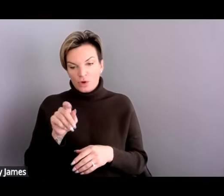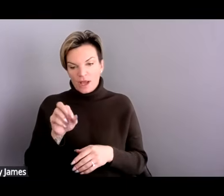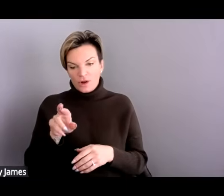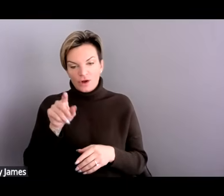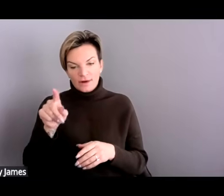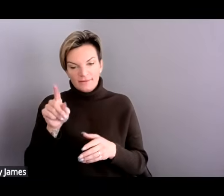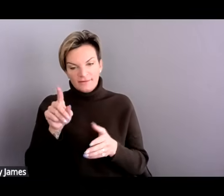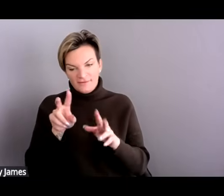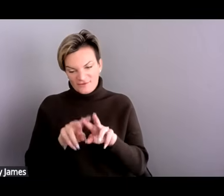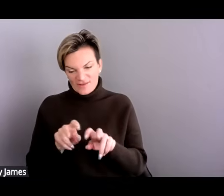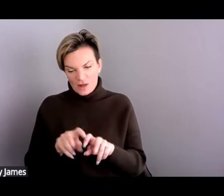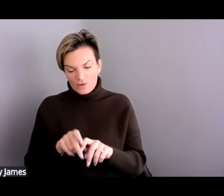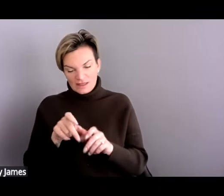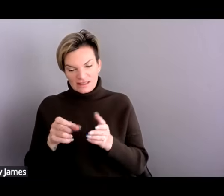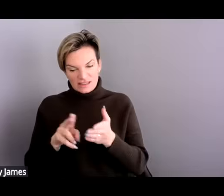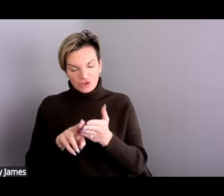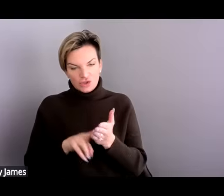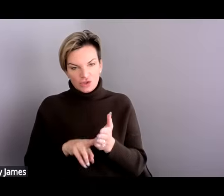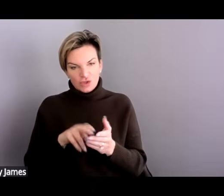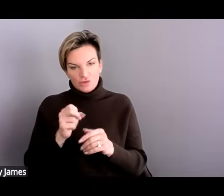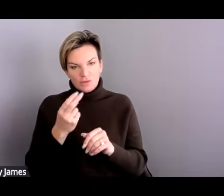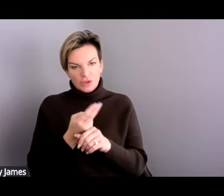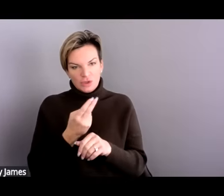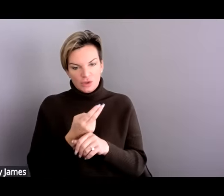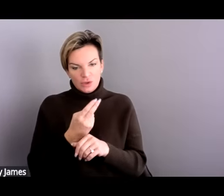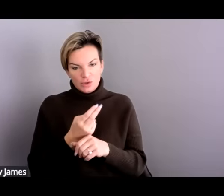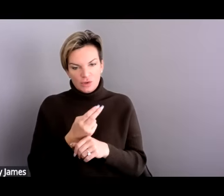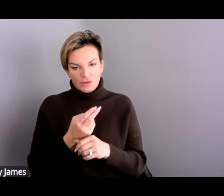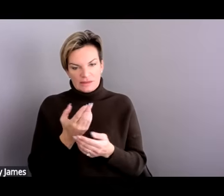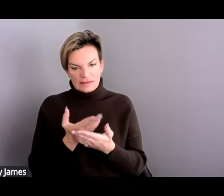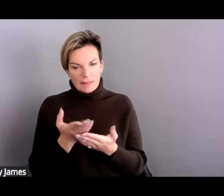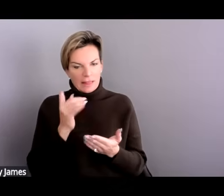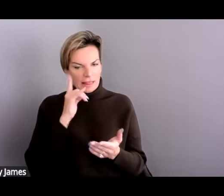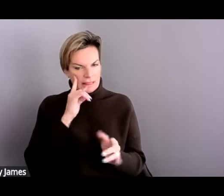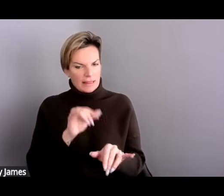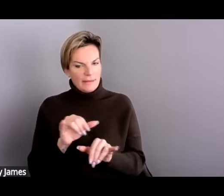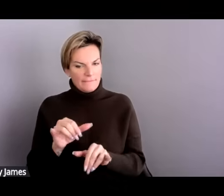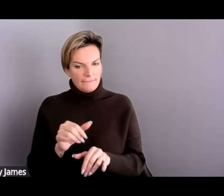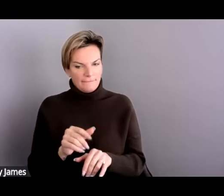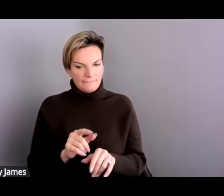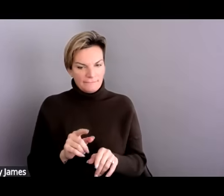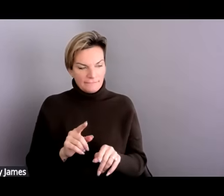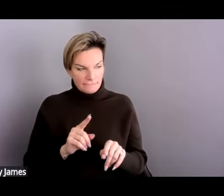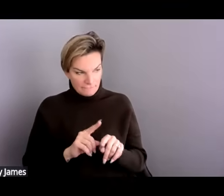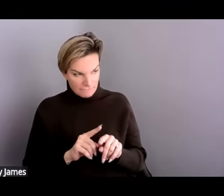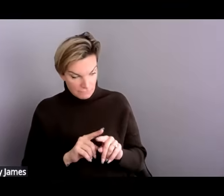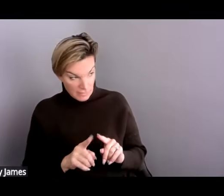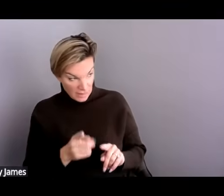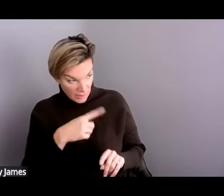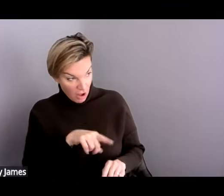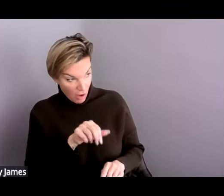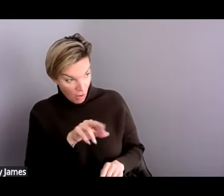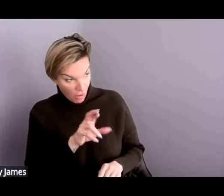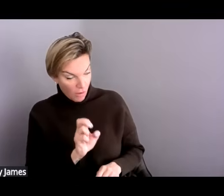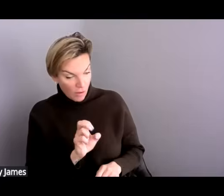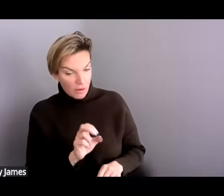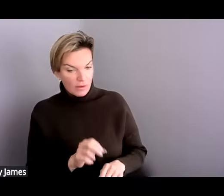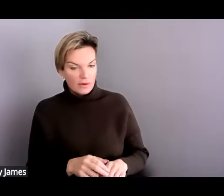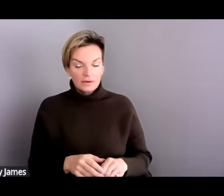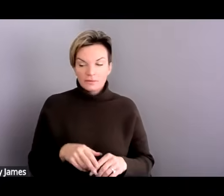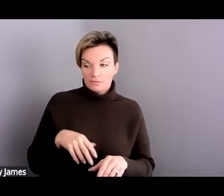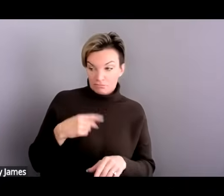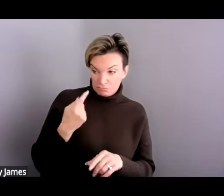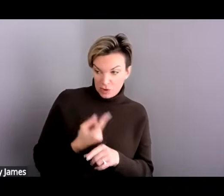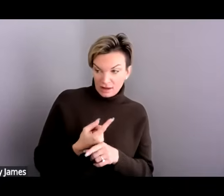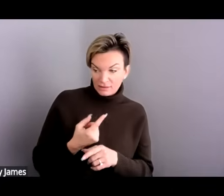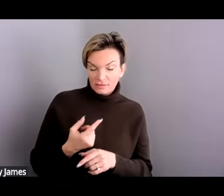a signature, they should be using something like a QV, They are. right? The question is, why